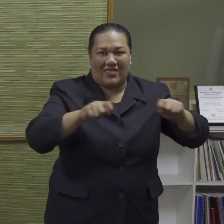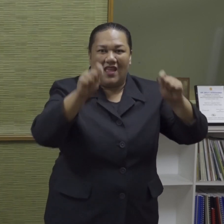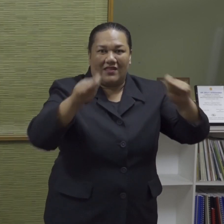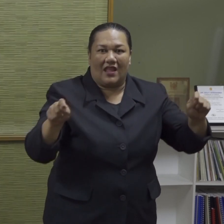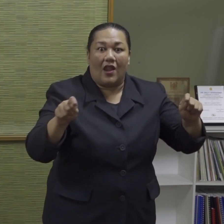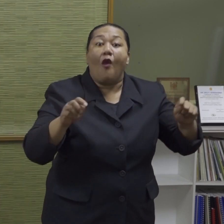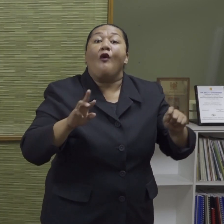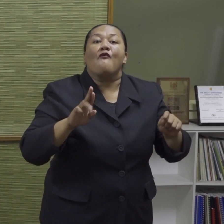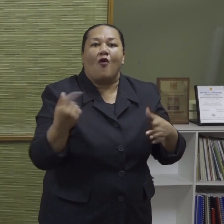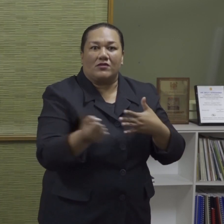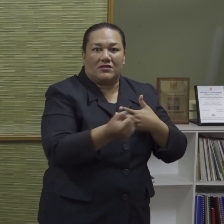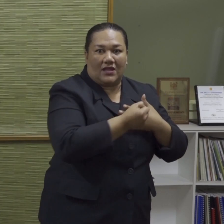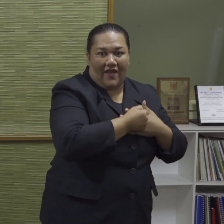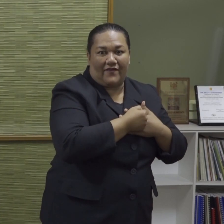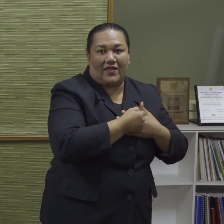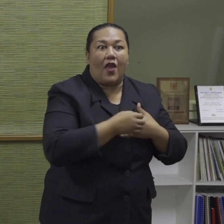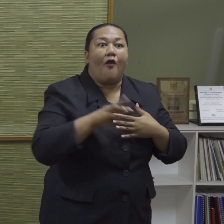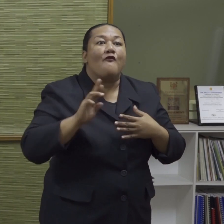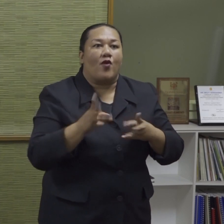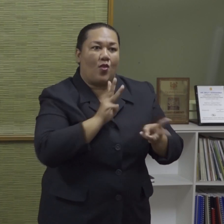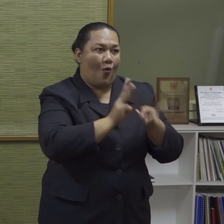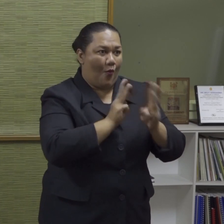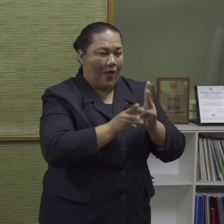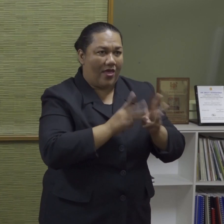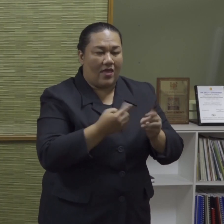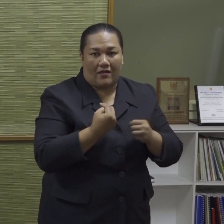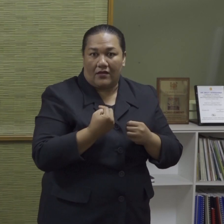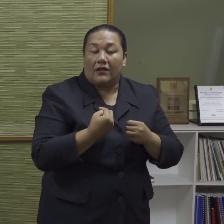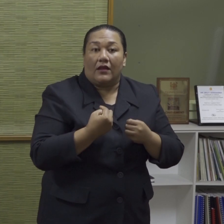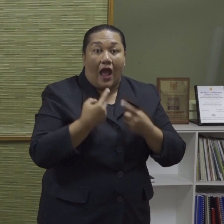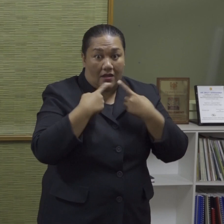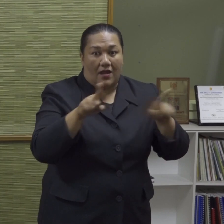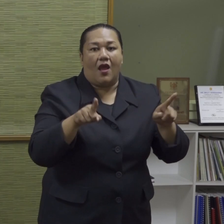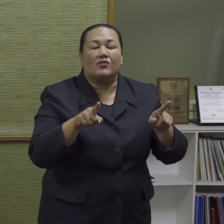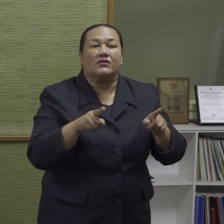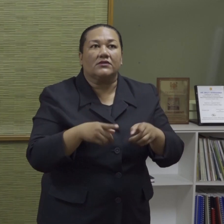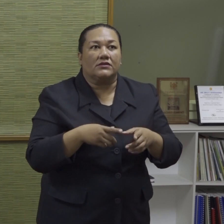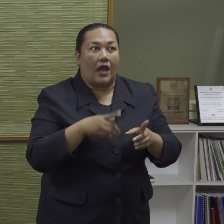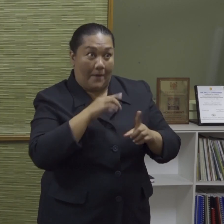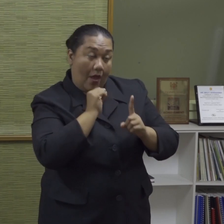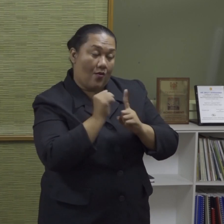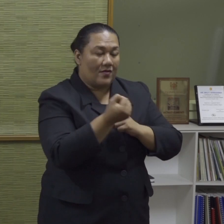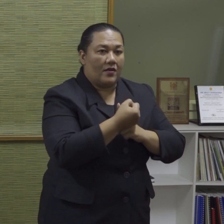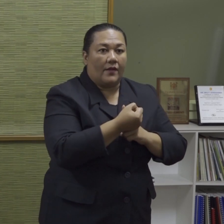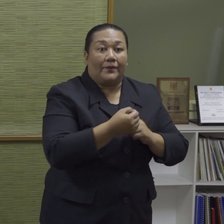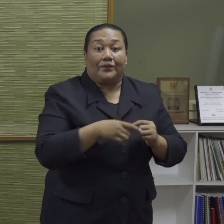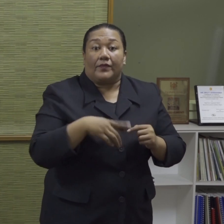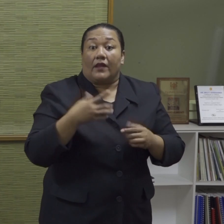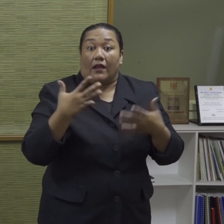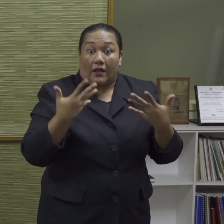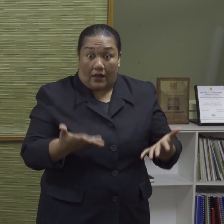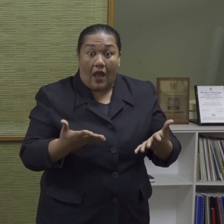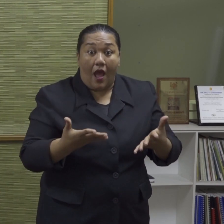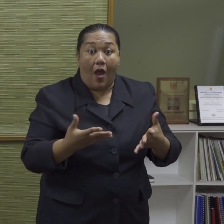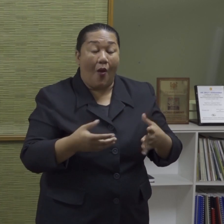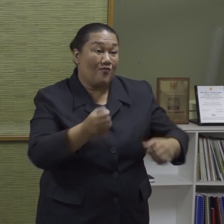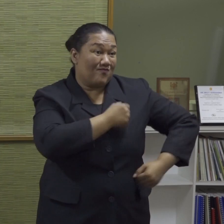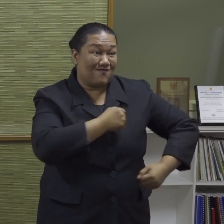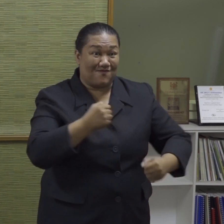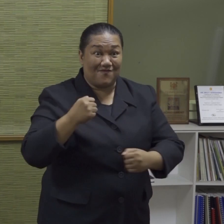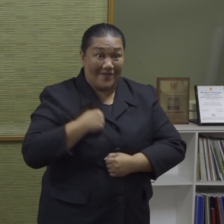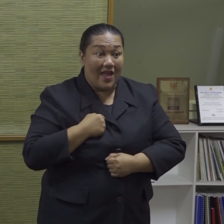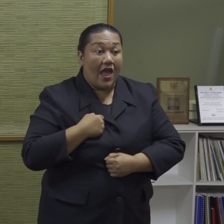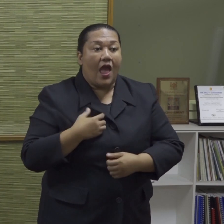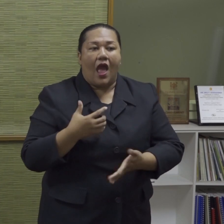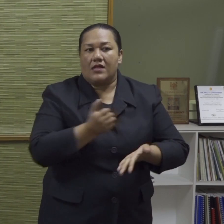for the forecasted adverse weather condition. I would also like to thank the engineers of the RFMF assisting us